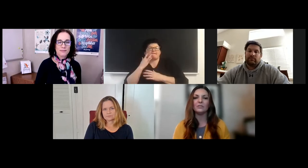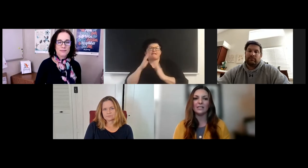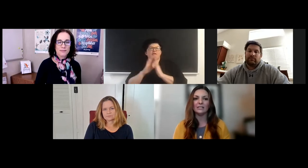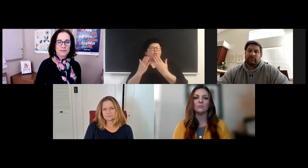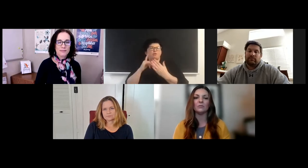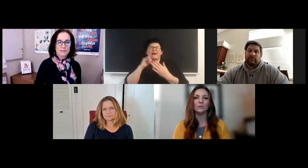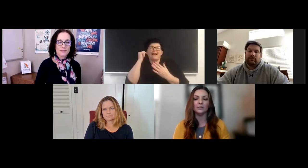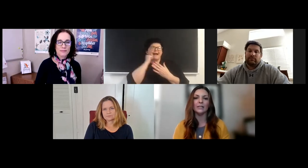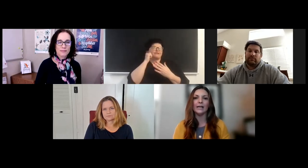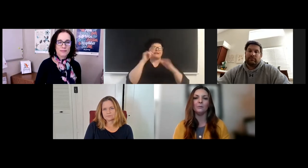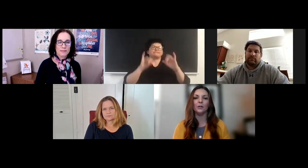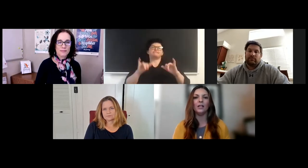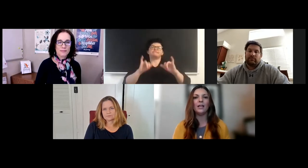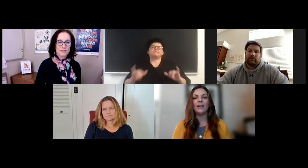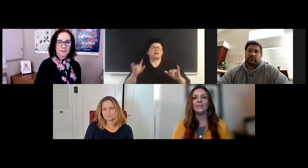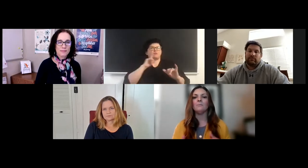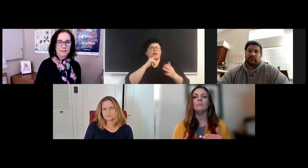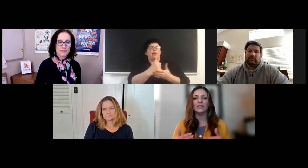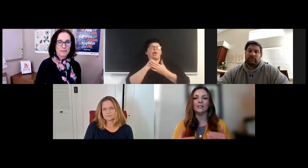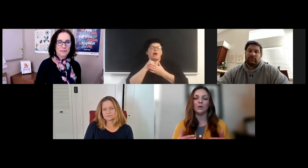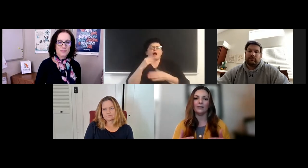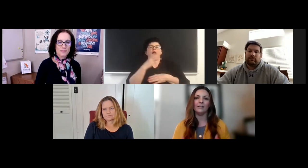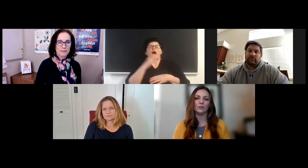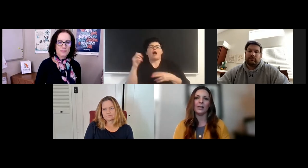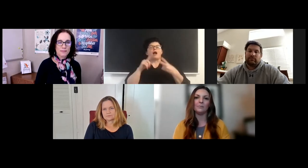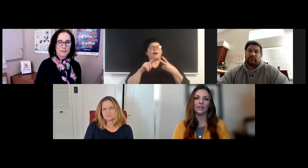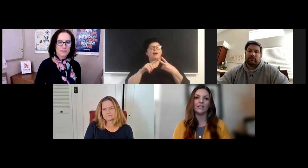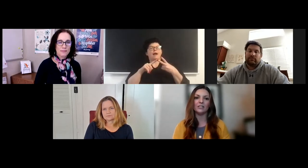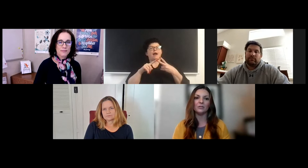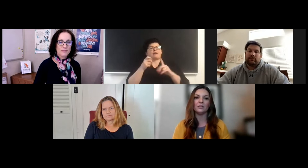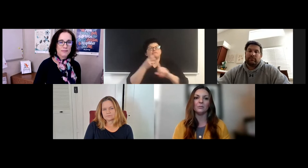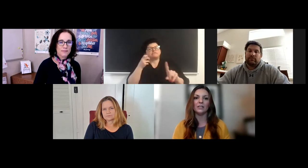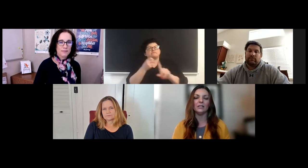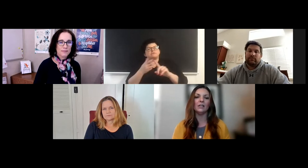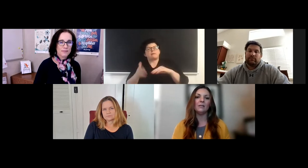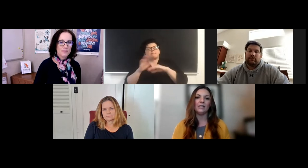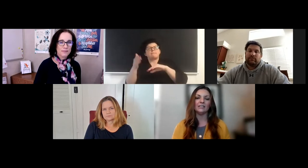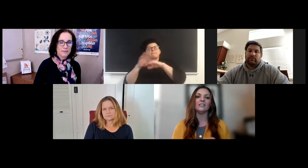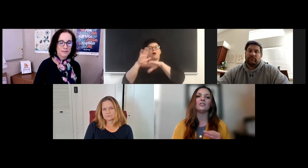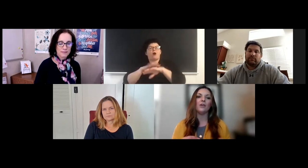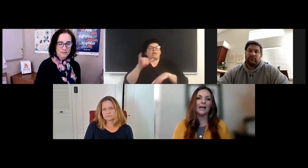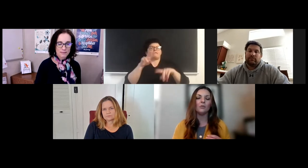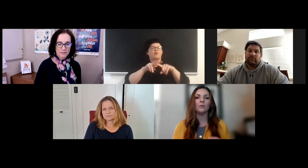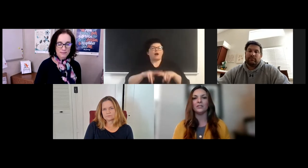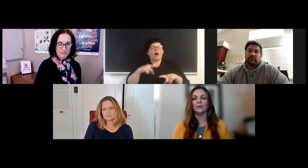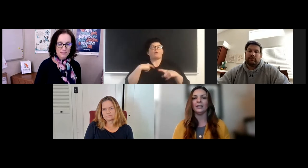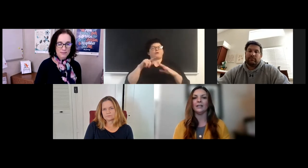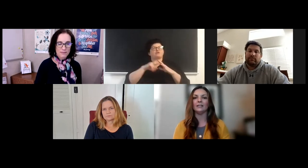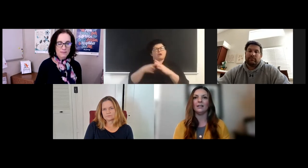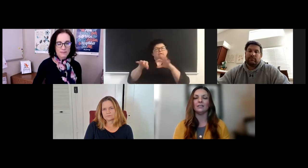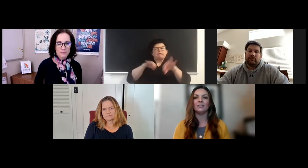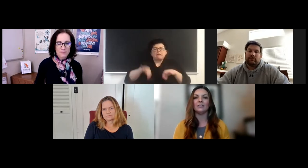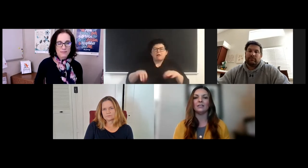everyday routines was really, really helpful. And then building upon that vocabulary too, so that we can begin to describe what we're